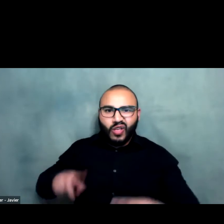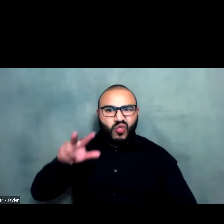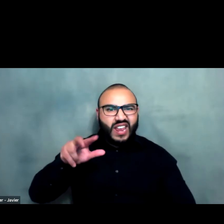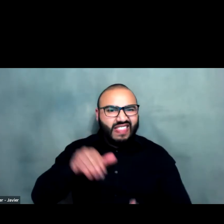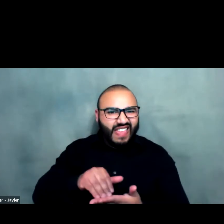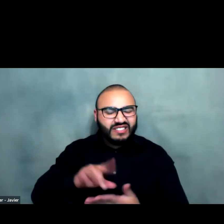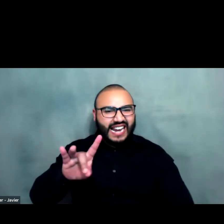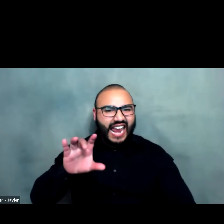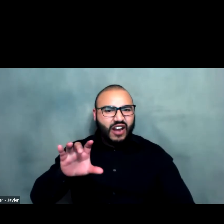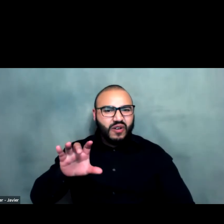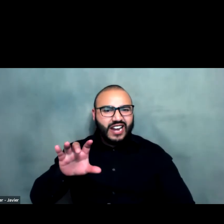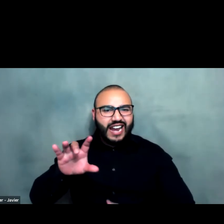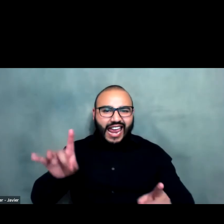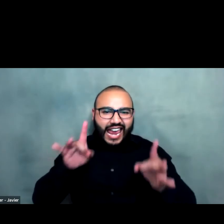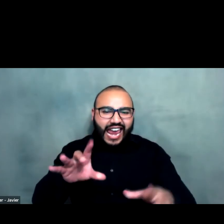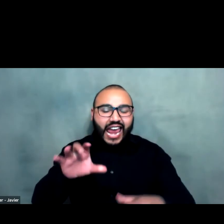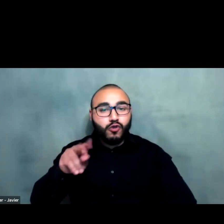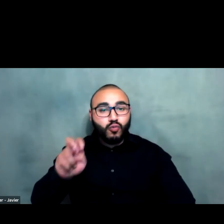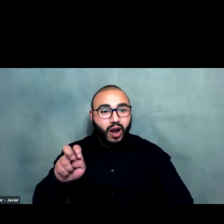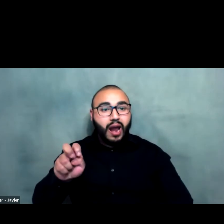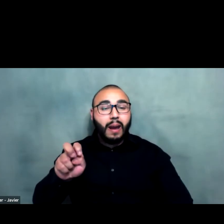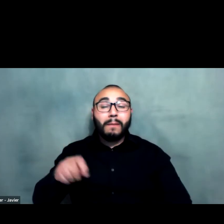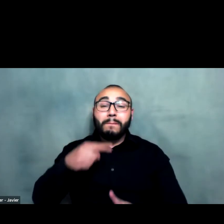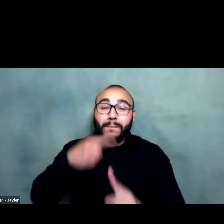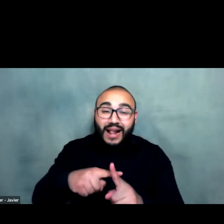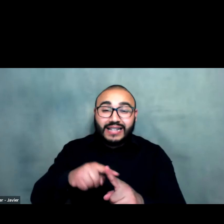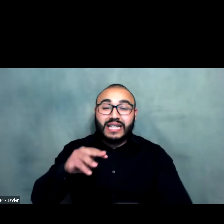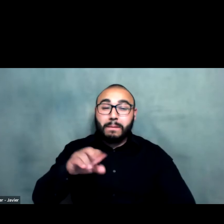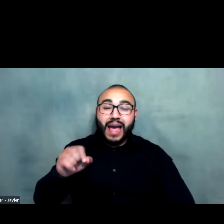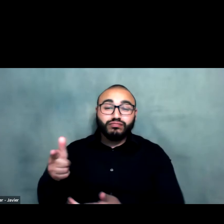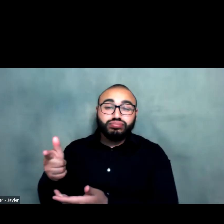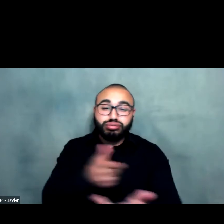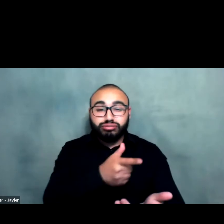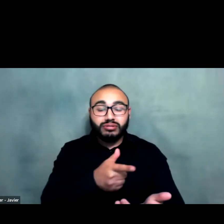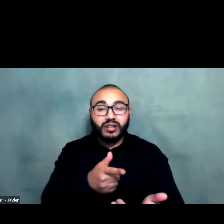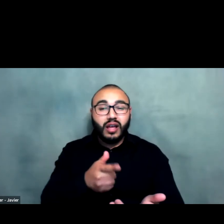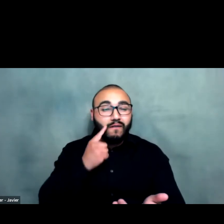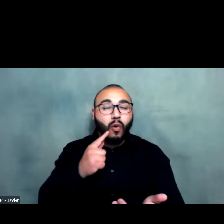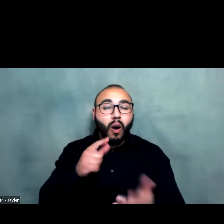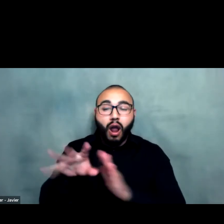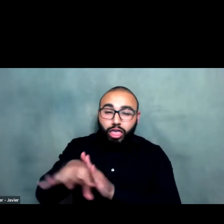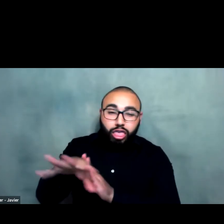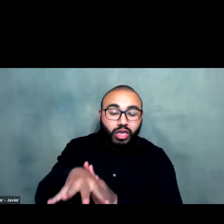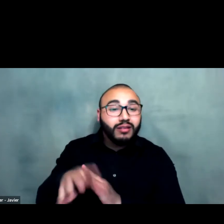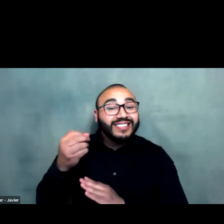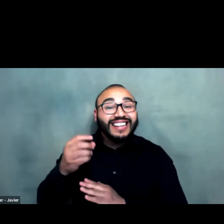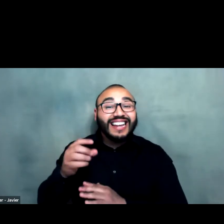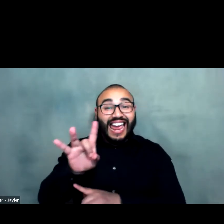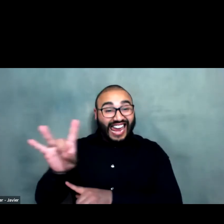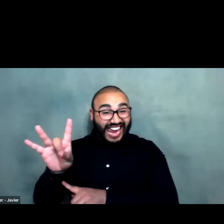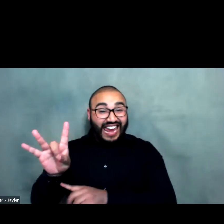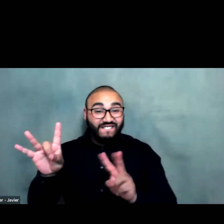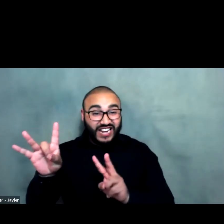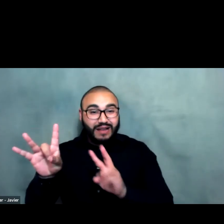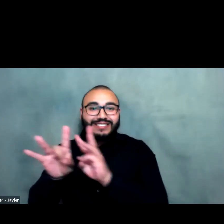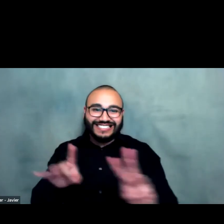3,800 hate crimes and a mass shooting where 6 out of the 8 victims were Asian for the media